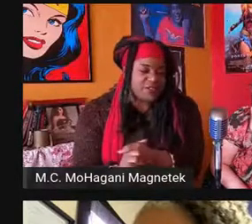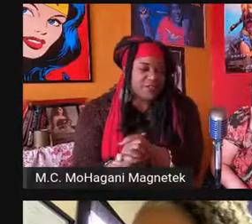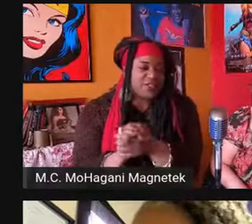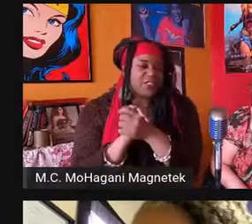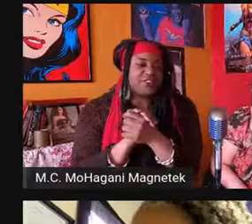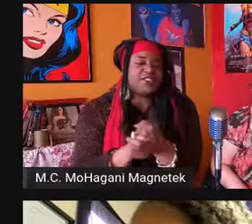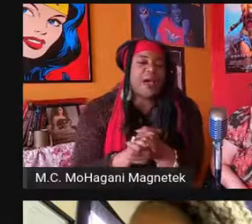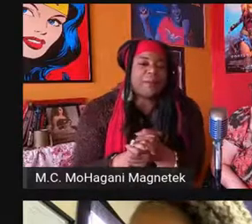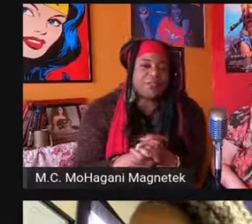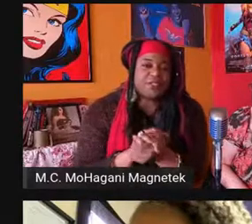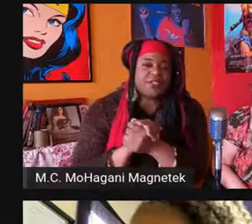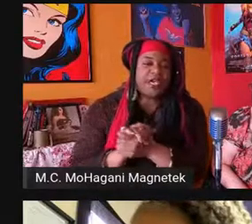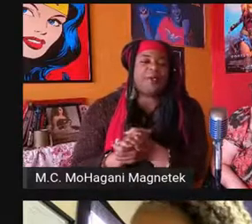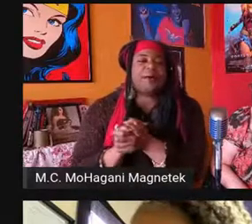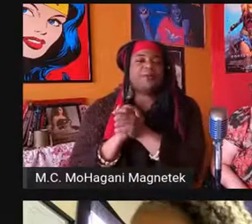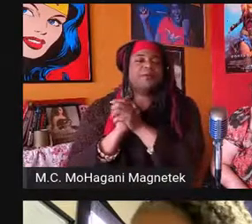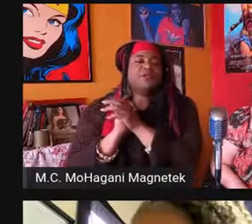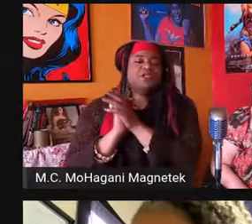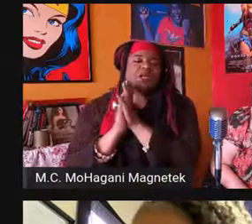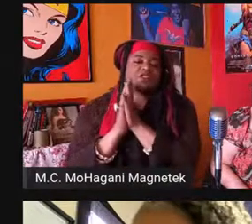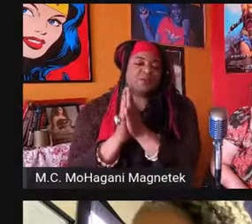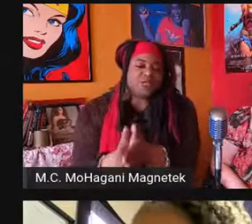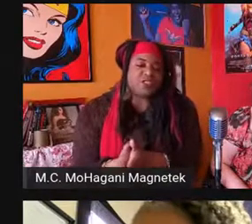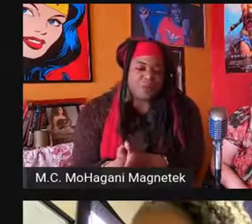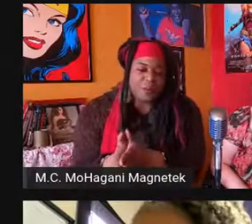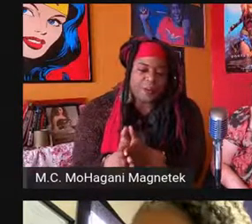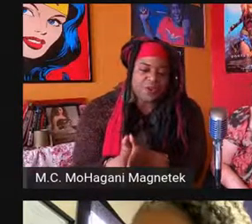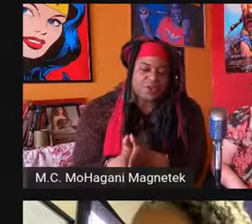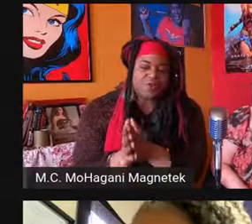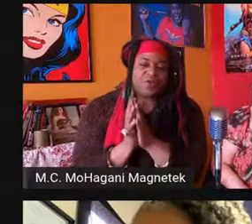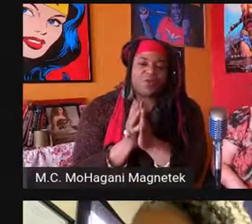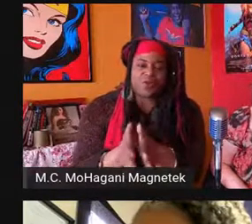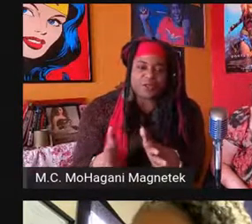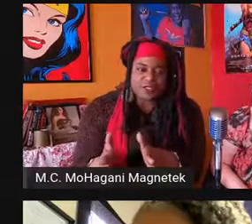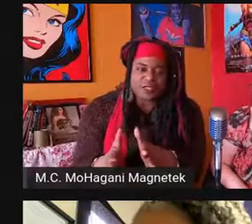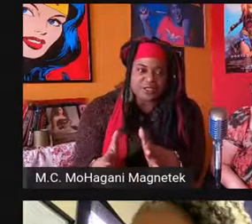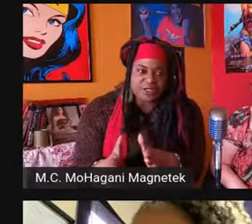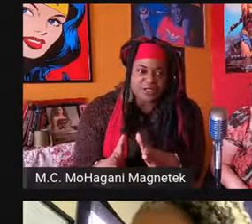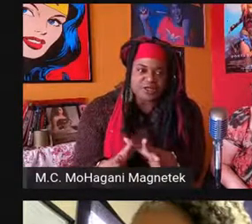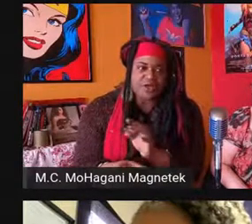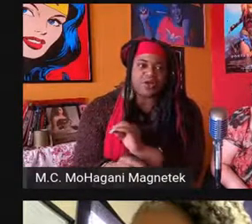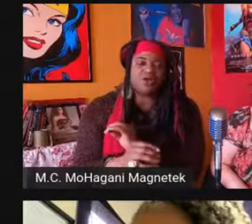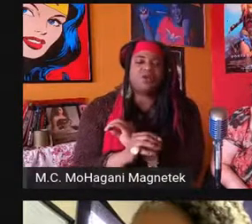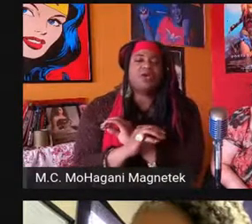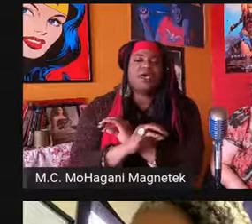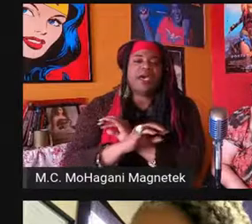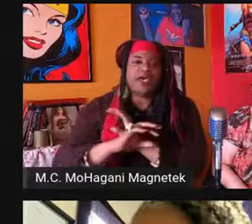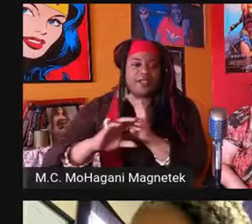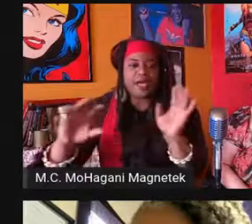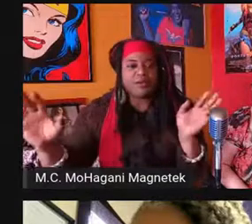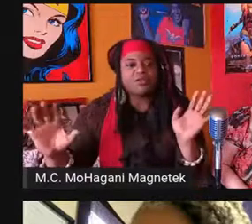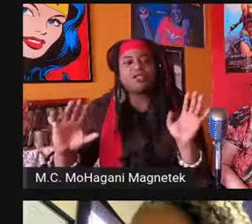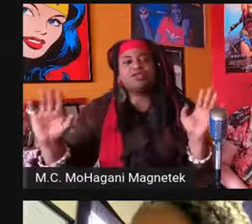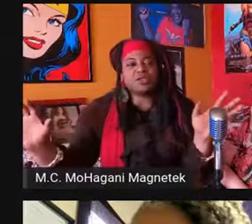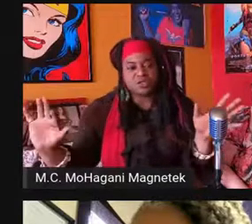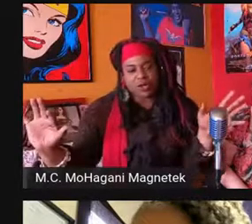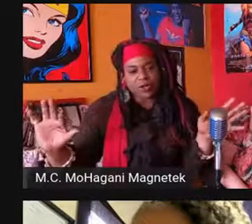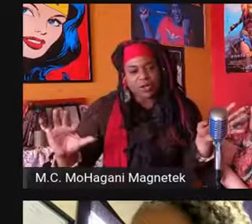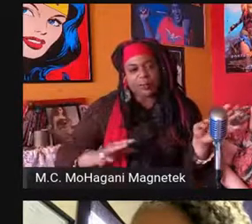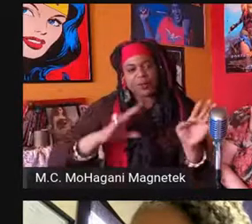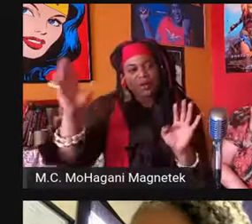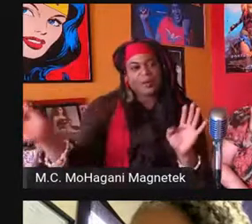Concert Association, this opportunity came up. So I submitted the proposal for the Quarantine Sister Circle, and that we was gonna do